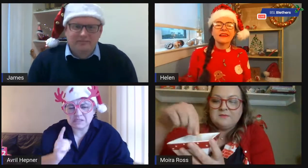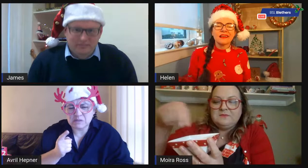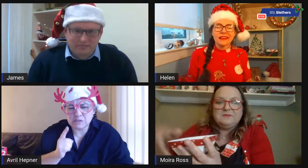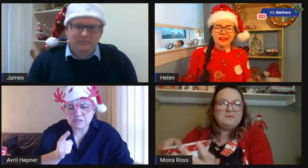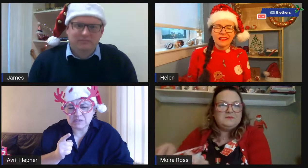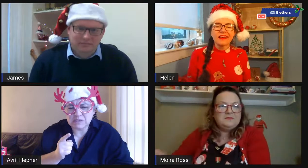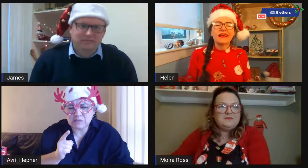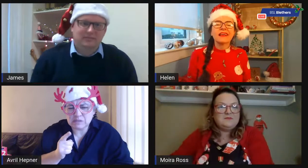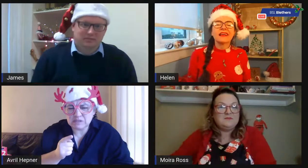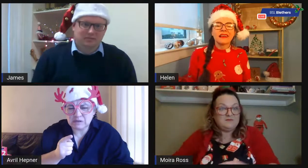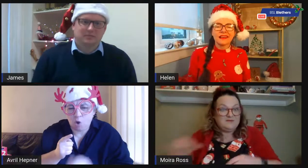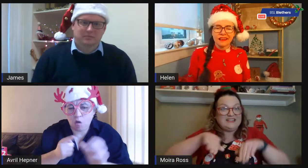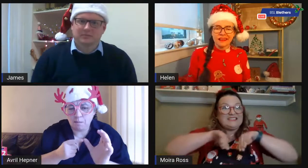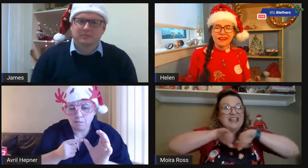Ooh. What is that?